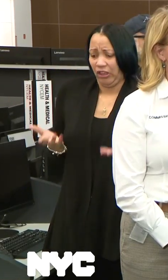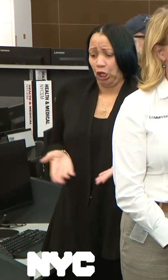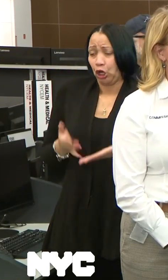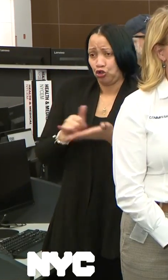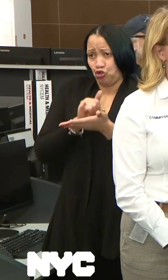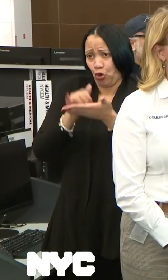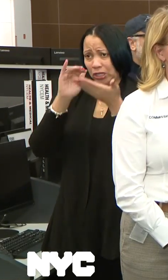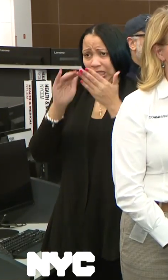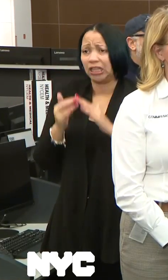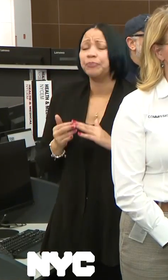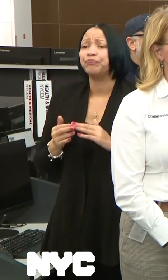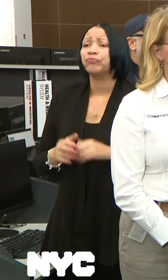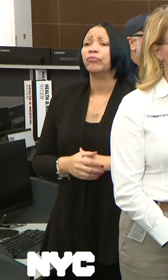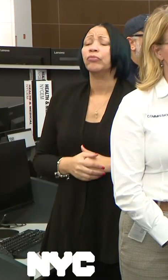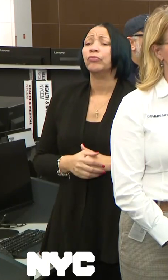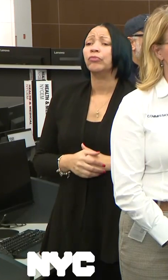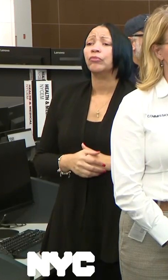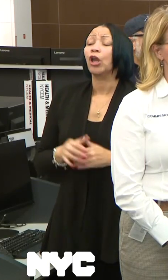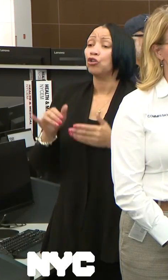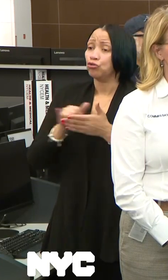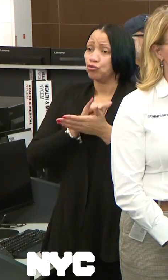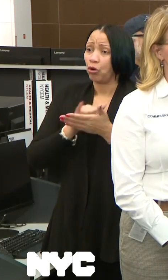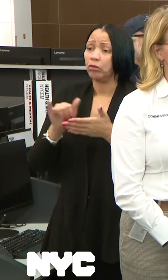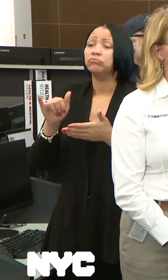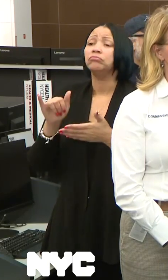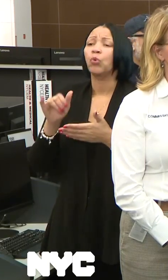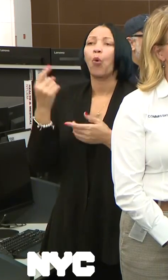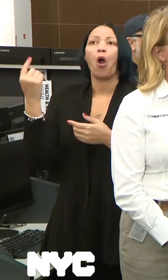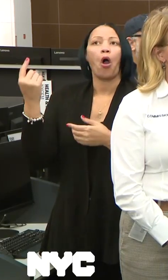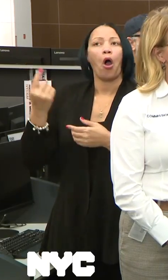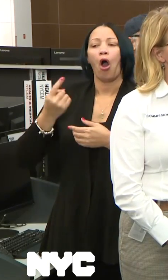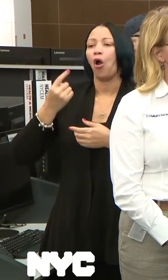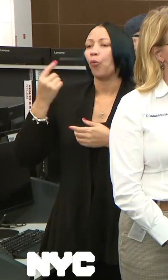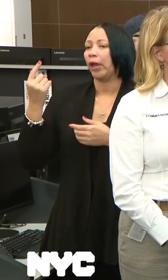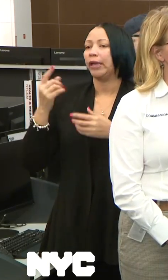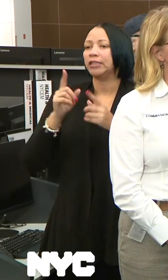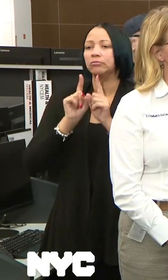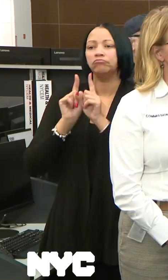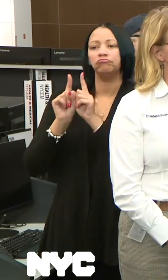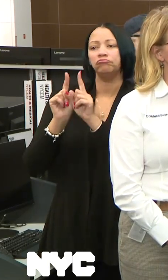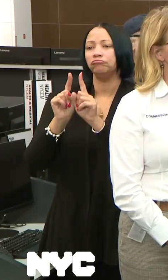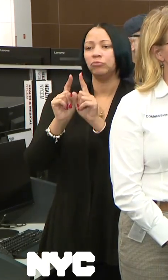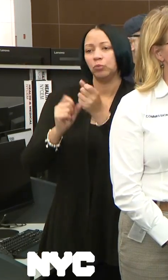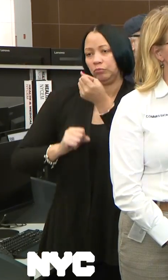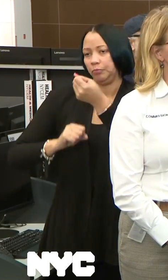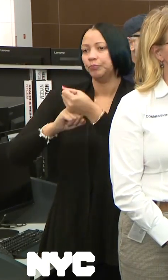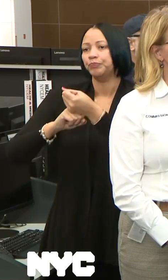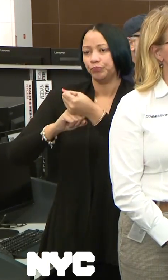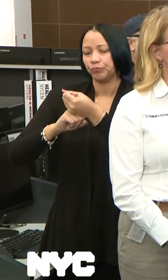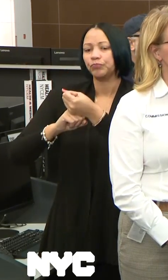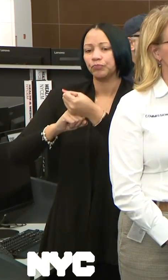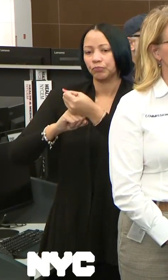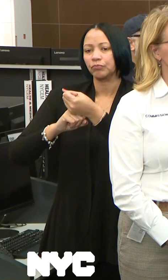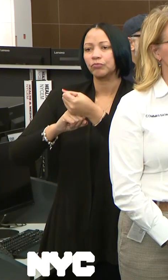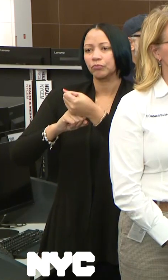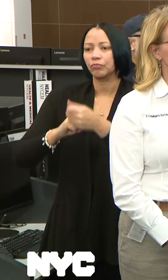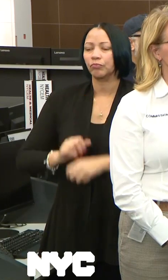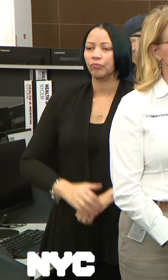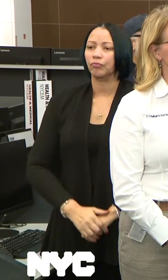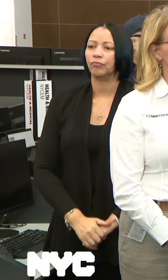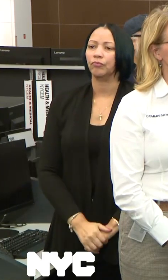messages. New York City will always be with you. La ciudad de Nueva York